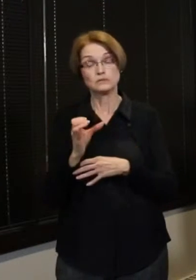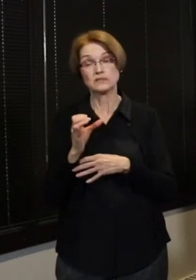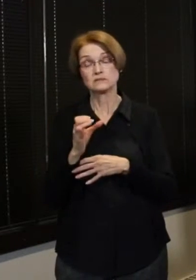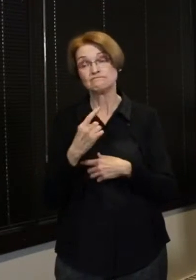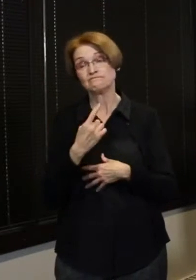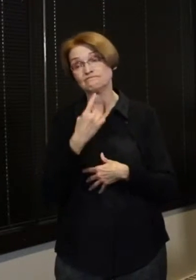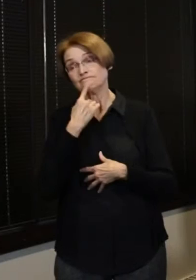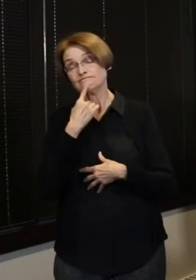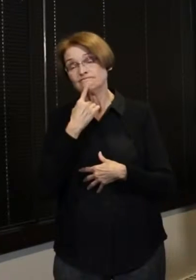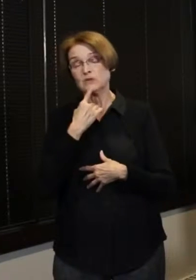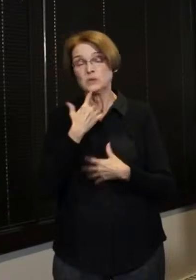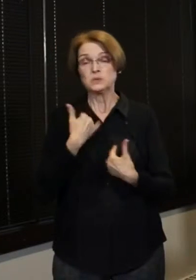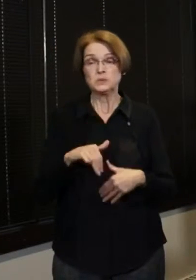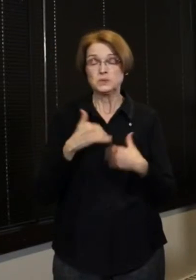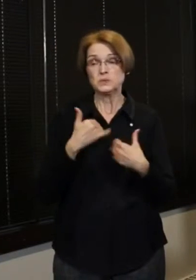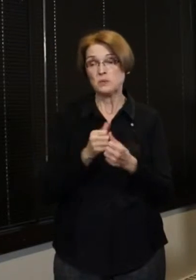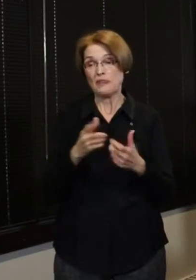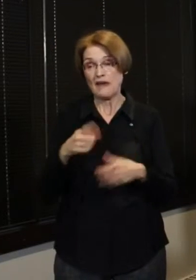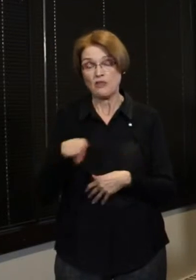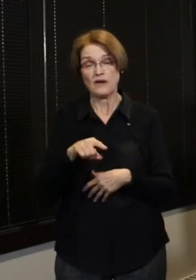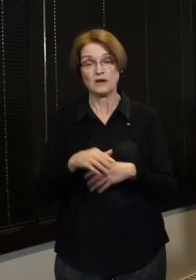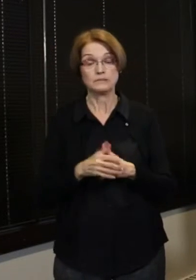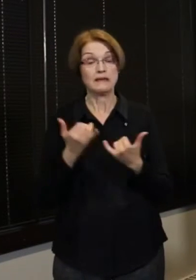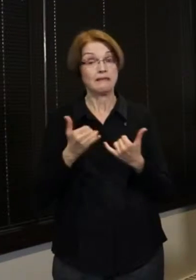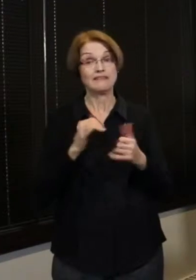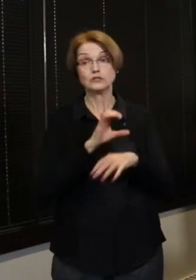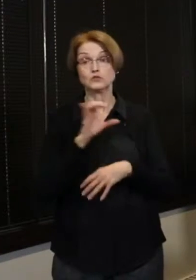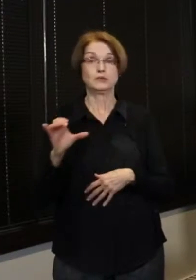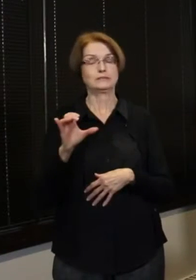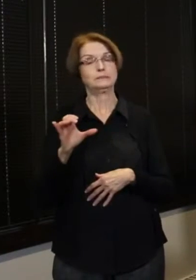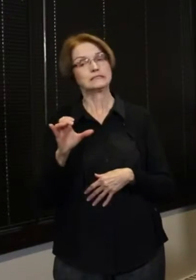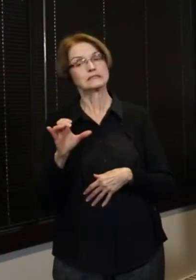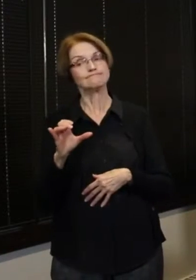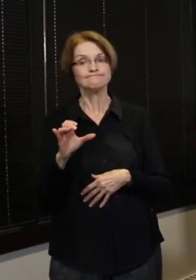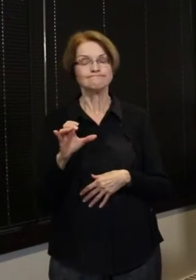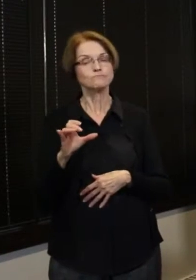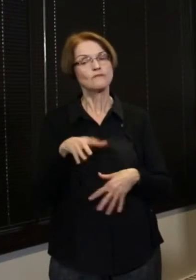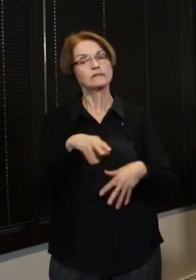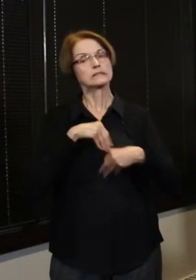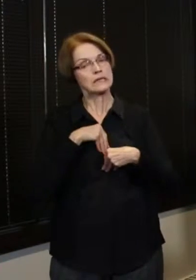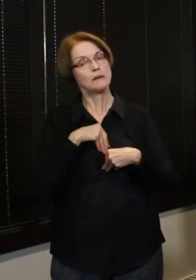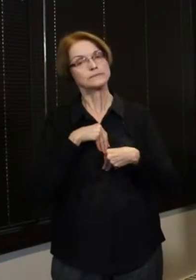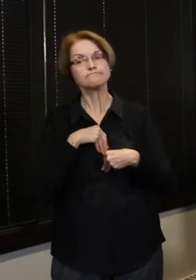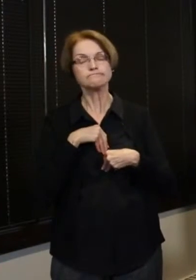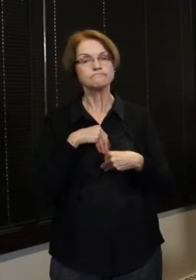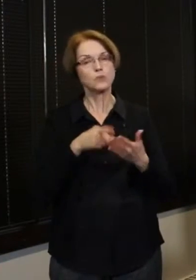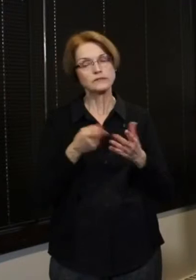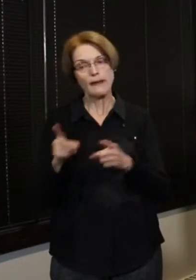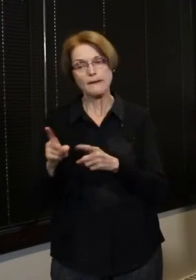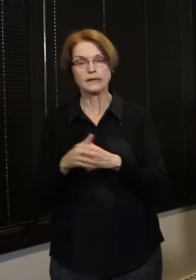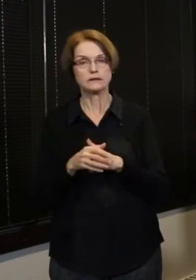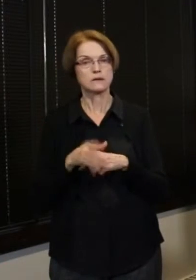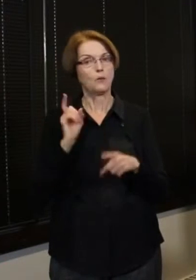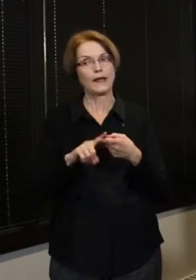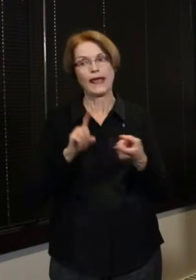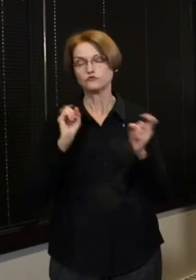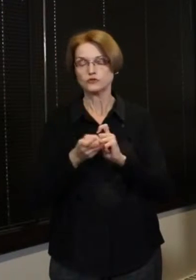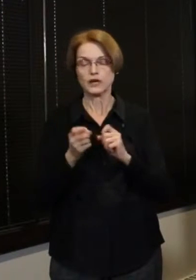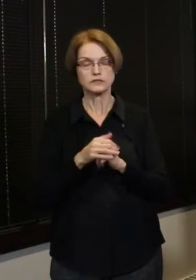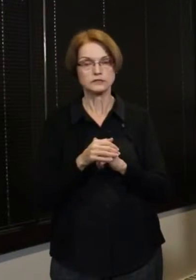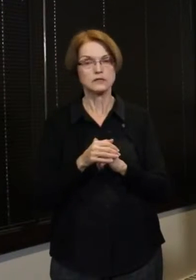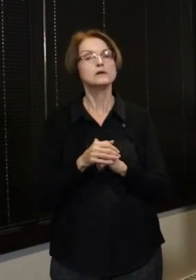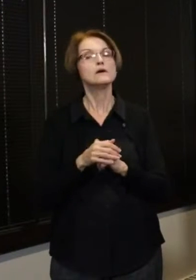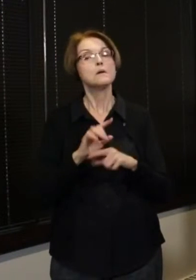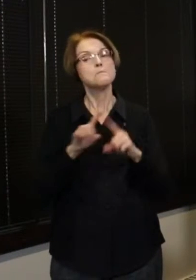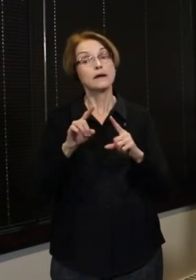have. We can't make it what we dreamed of, but we can make the next several weeks much better. If